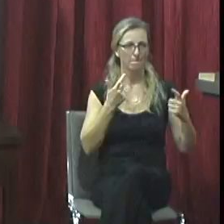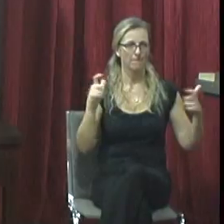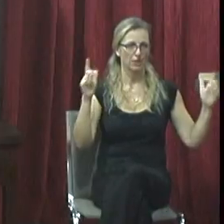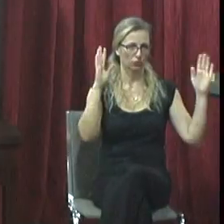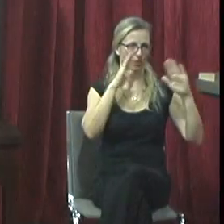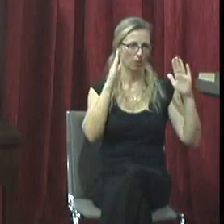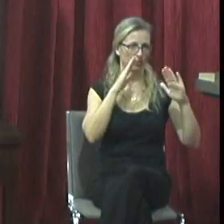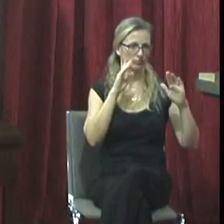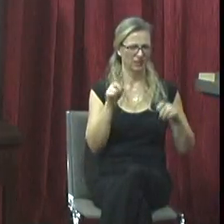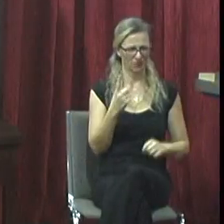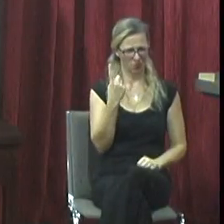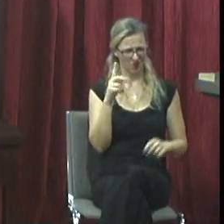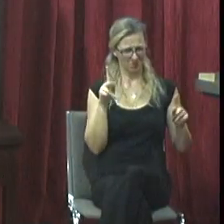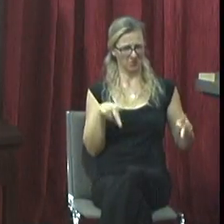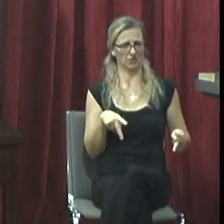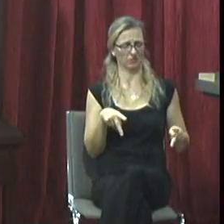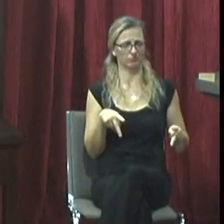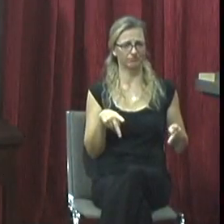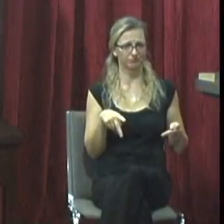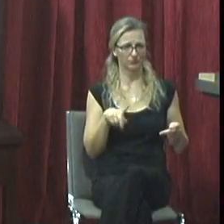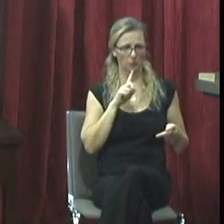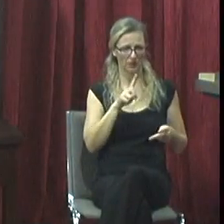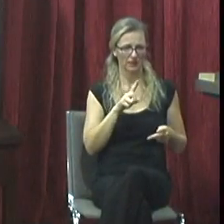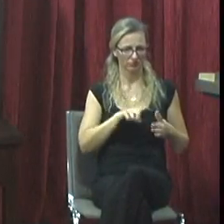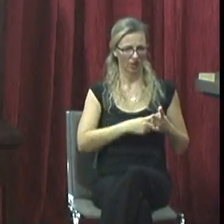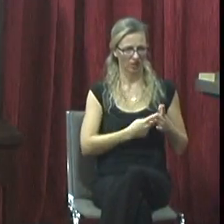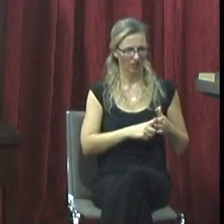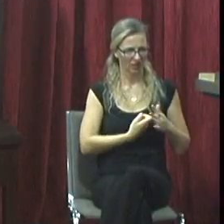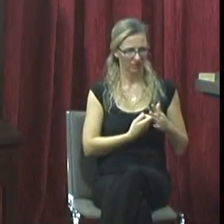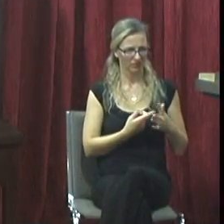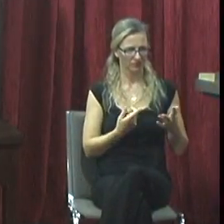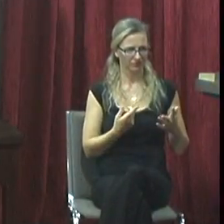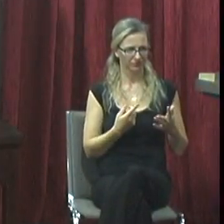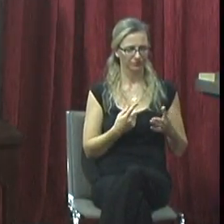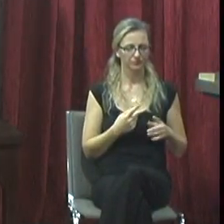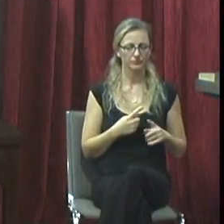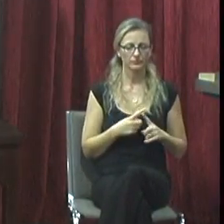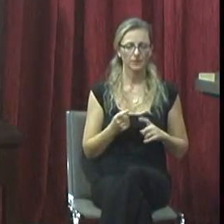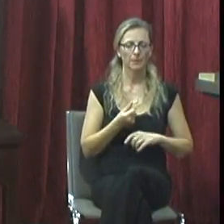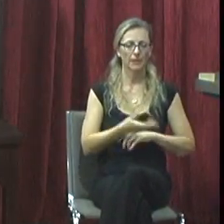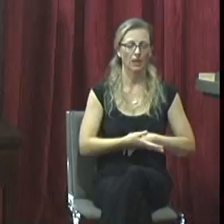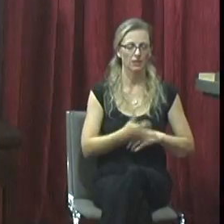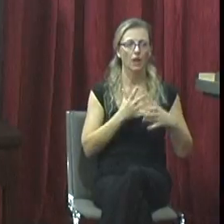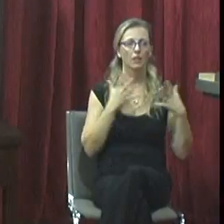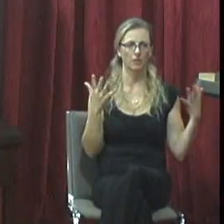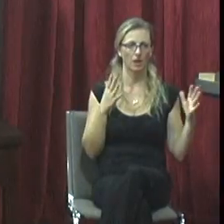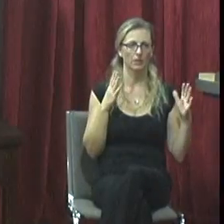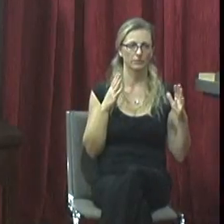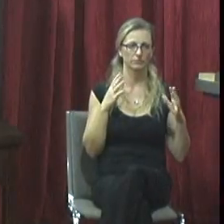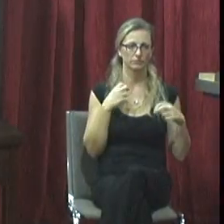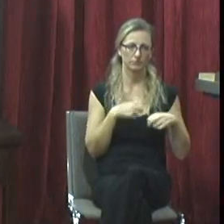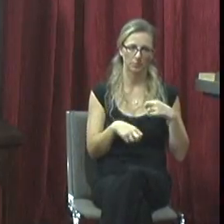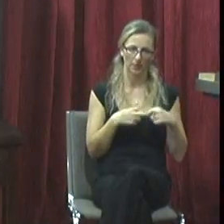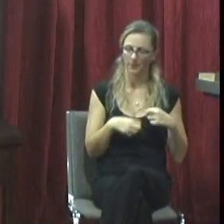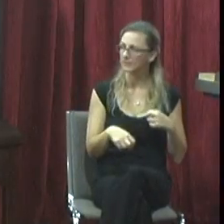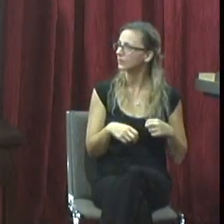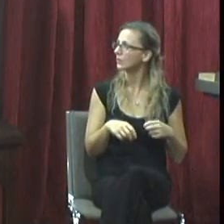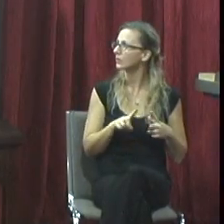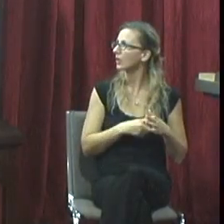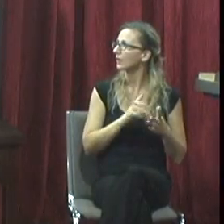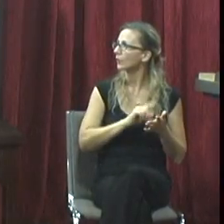one family, one person that did it, yet it caused tremendous, tremendous trouble. So starting out in verse